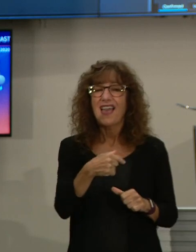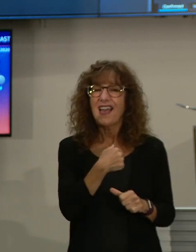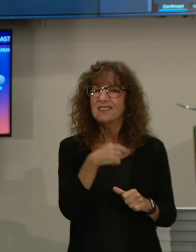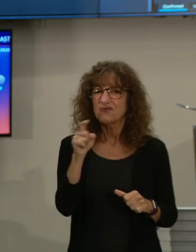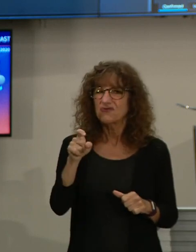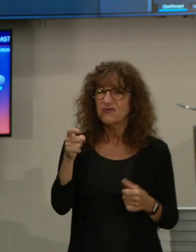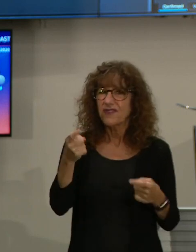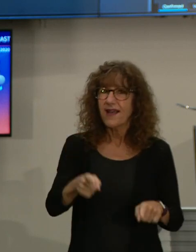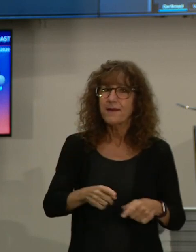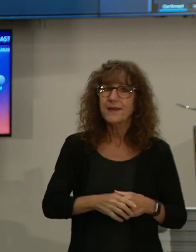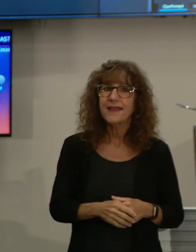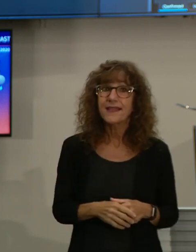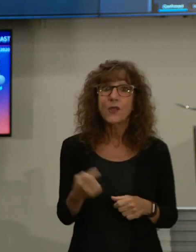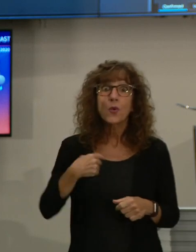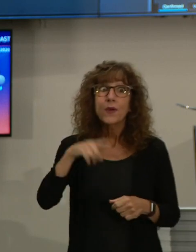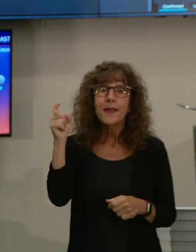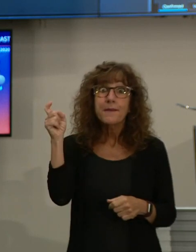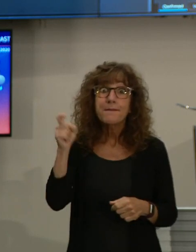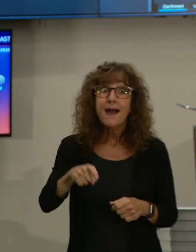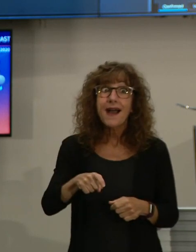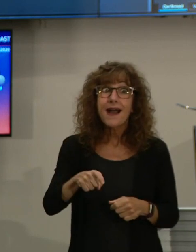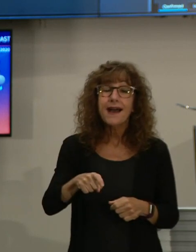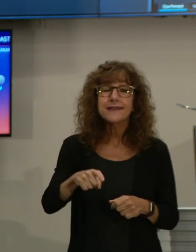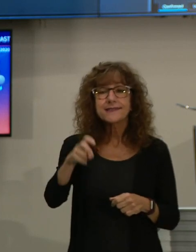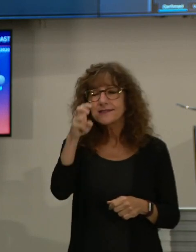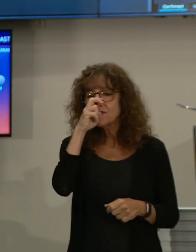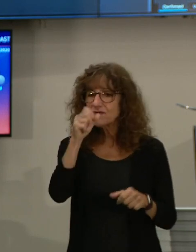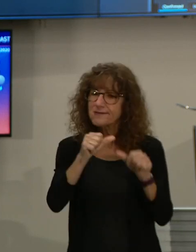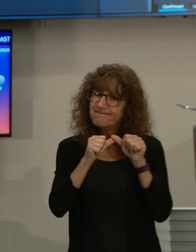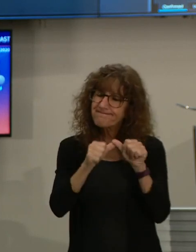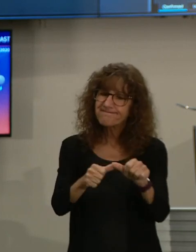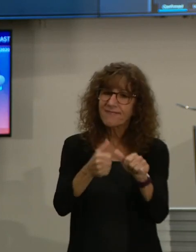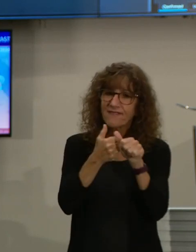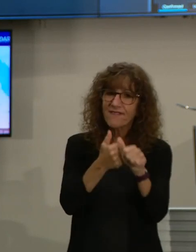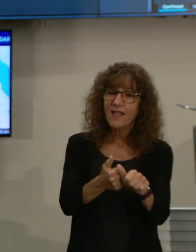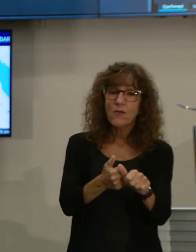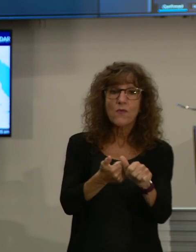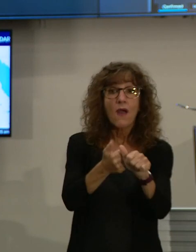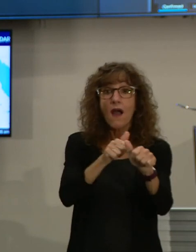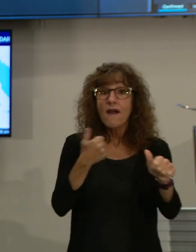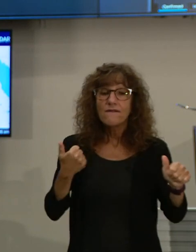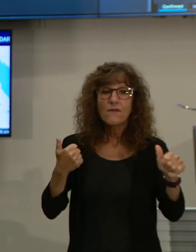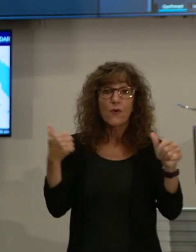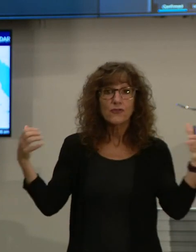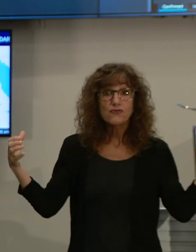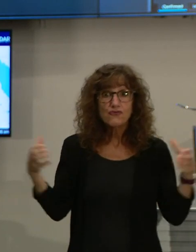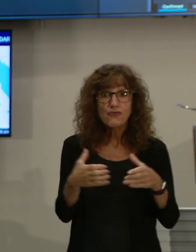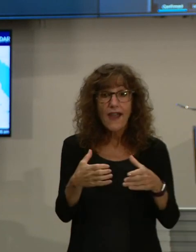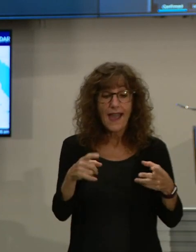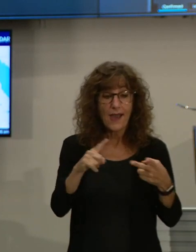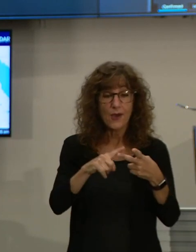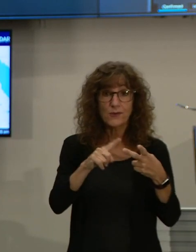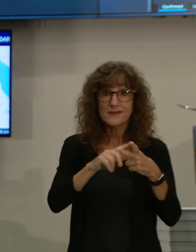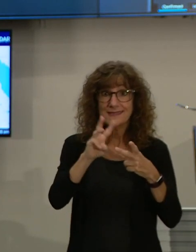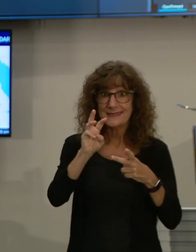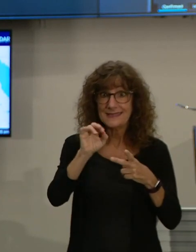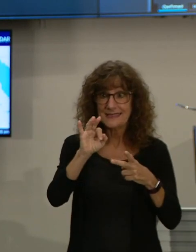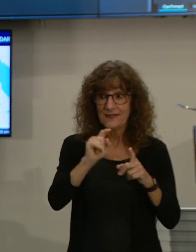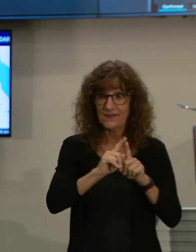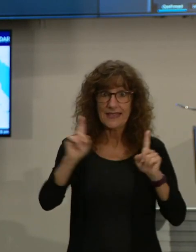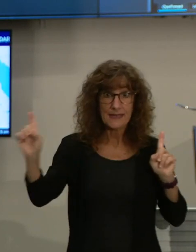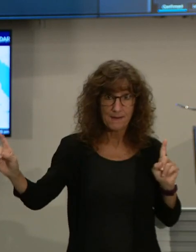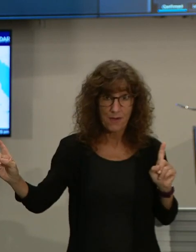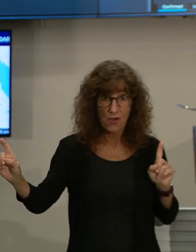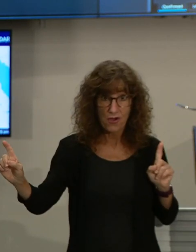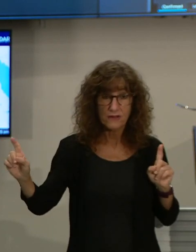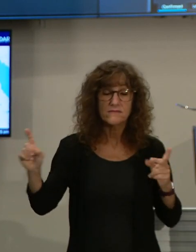them. We must stay vigilant about avoiding crowds, staying 6 feet apart,